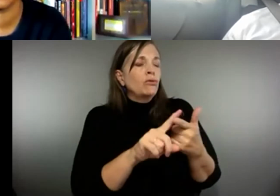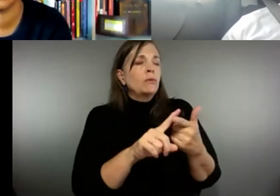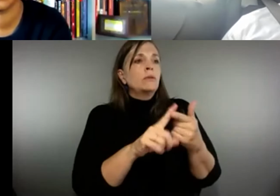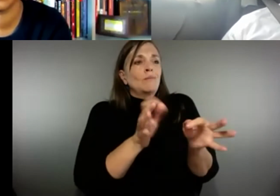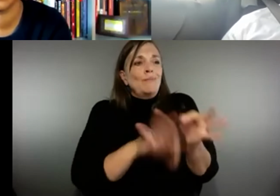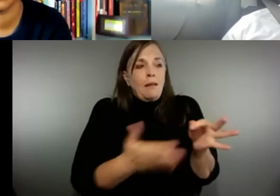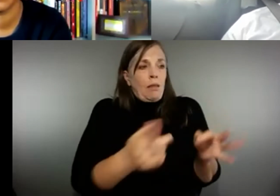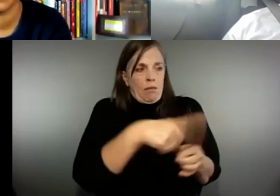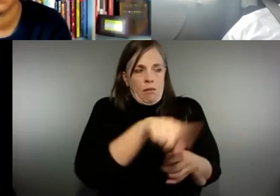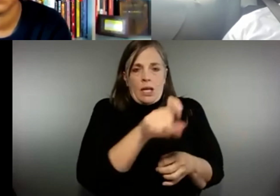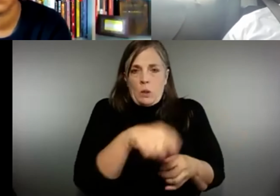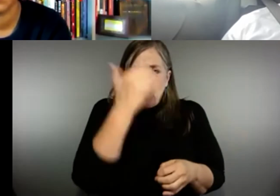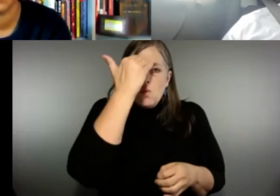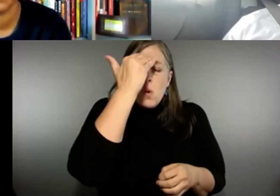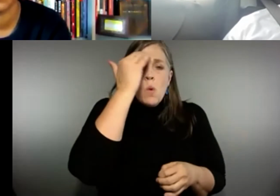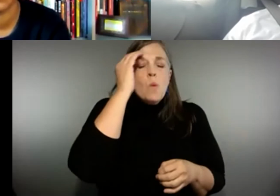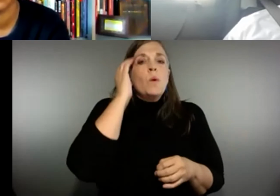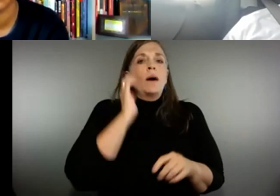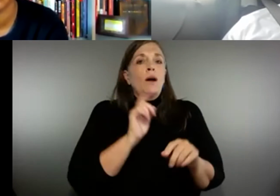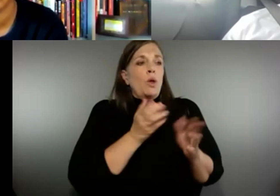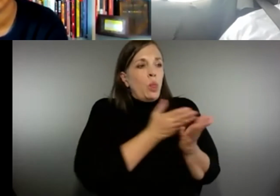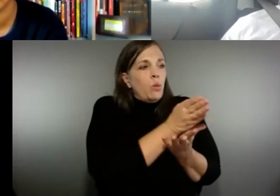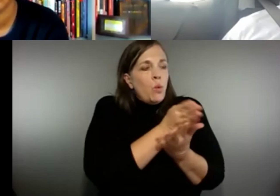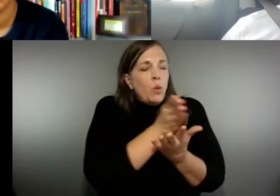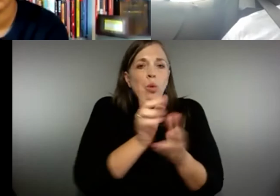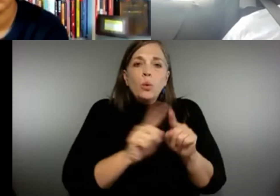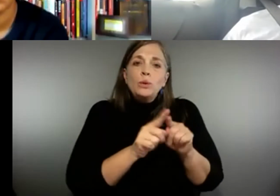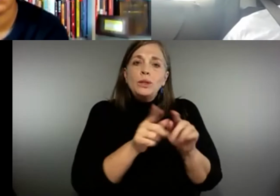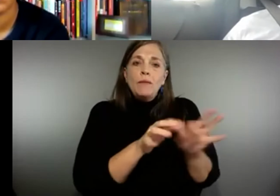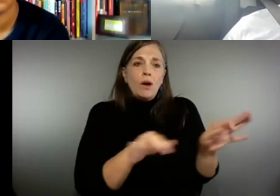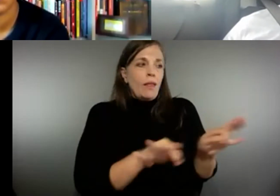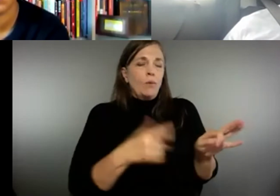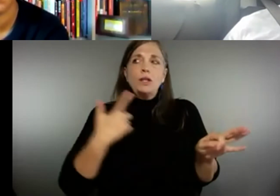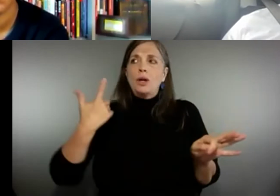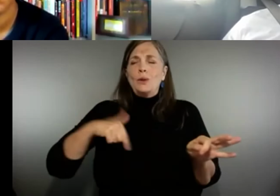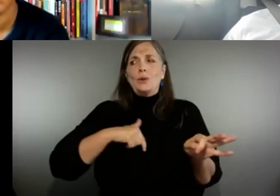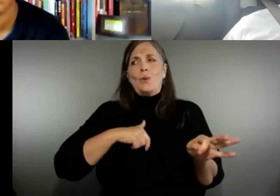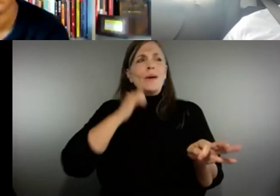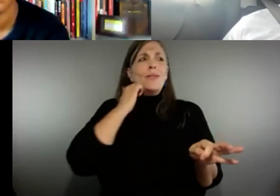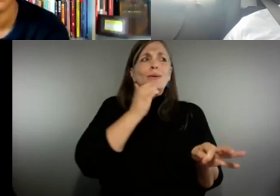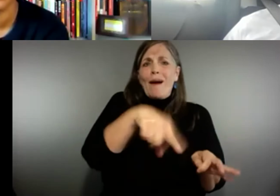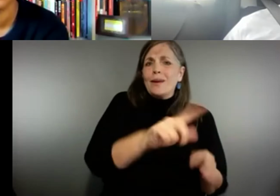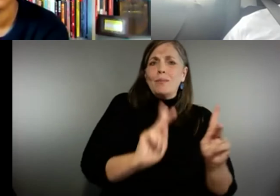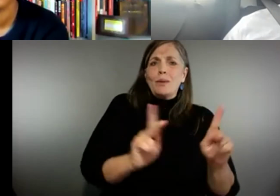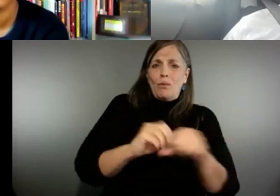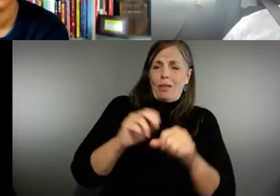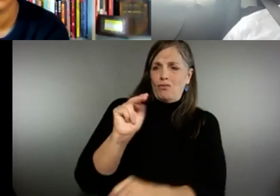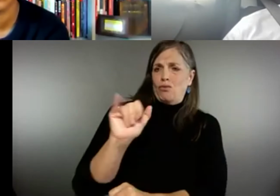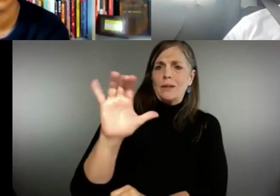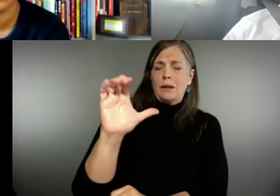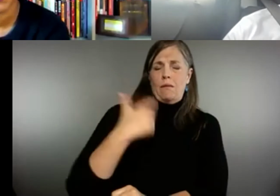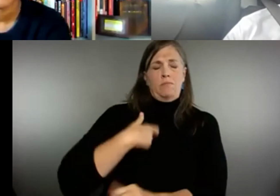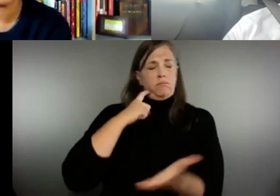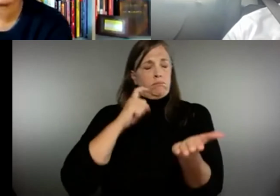various languages uh that we had to communicate with people to the everyday new yorkers uh so that was crucial for me and that was something i